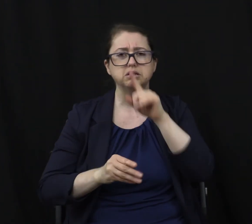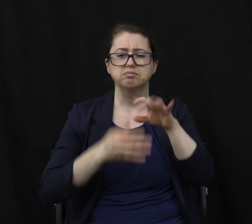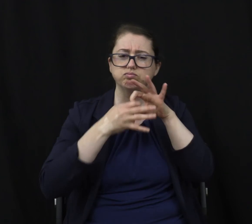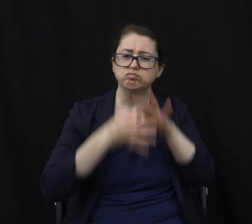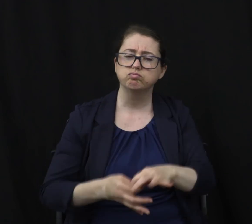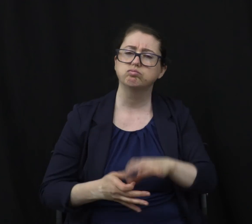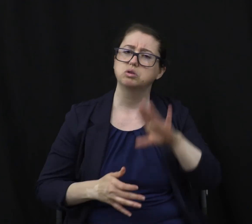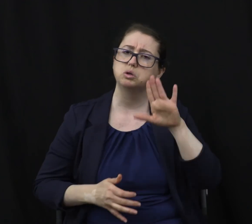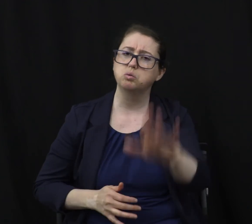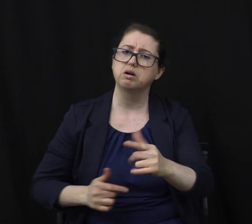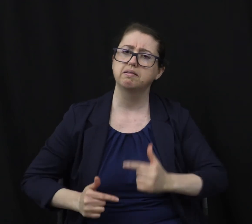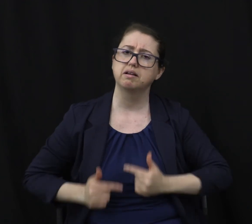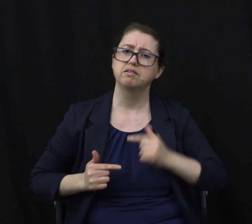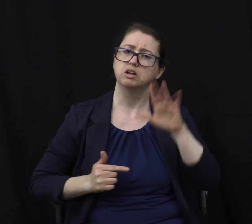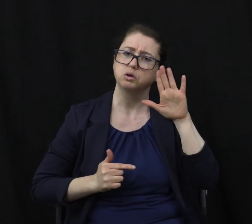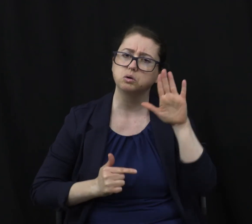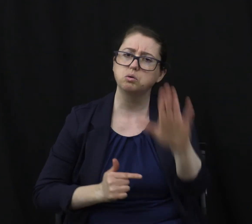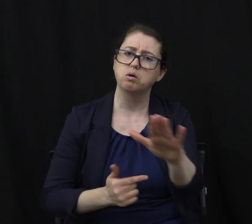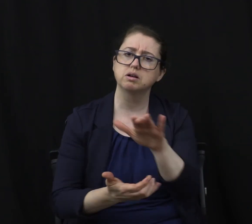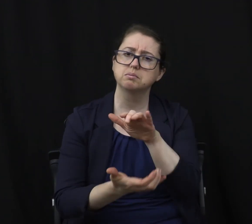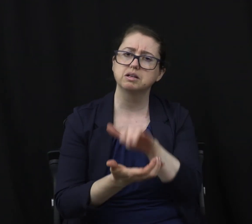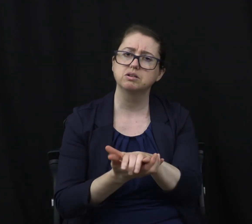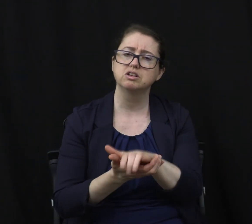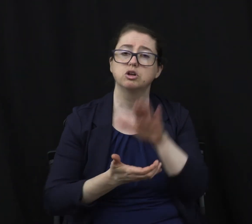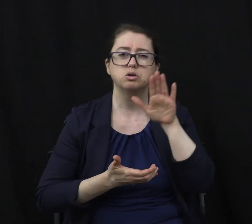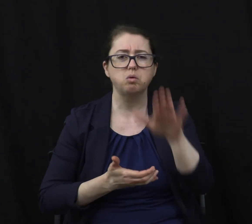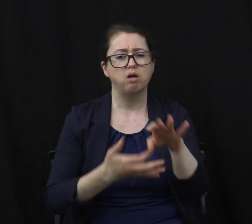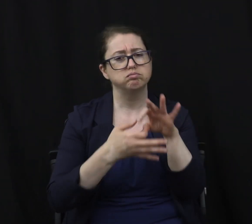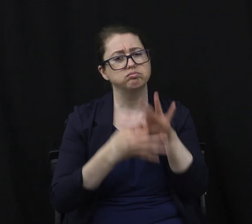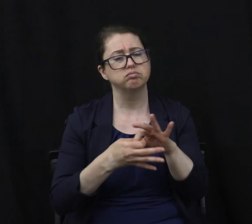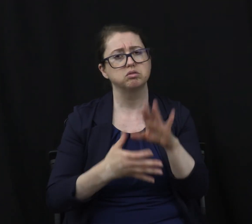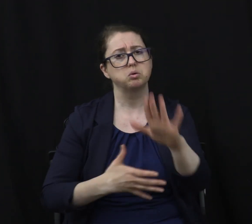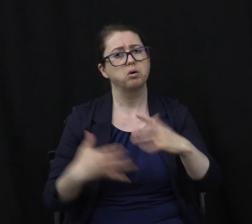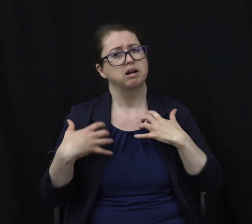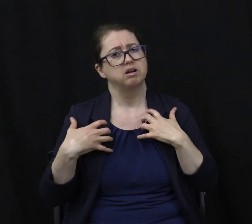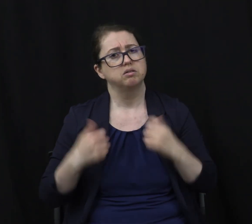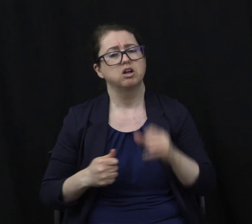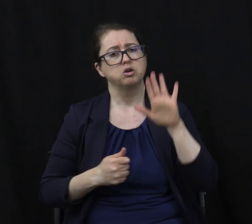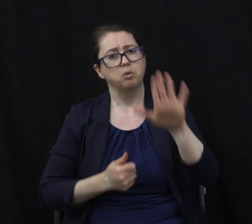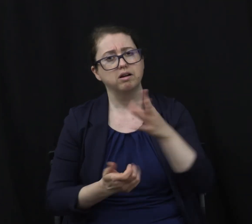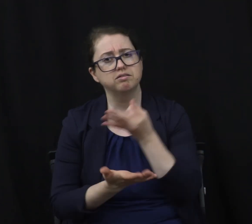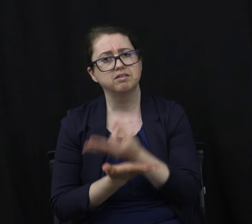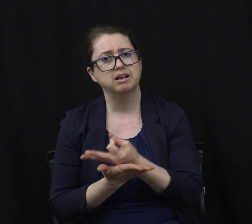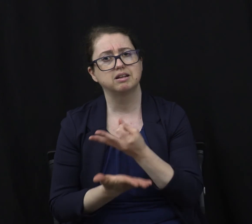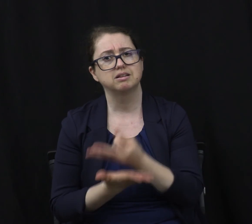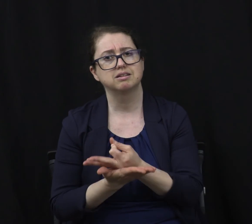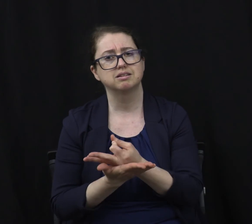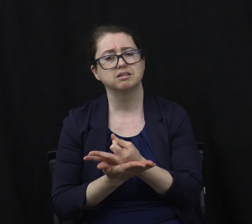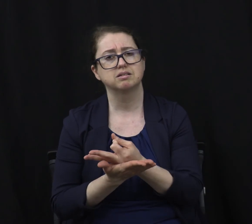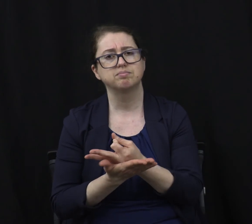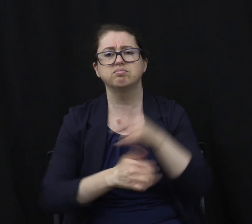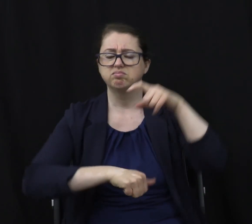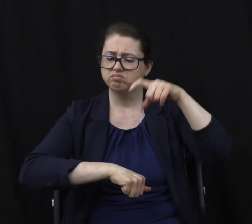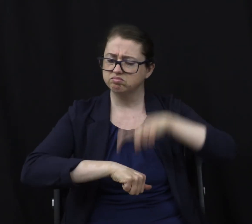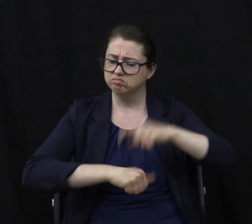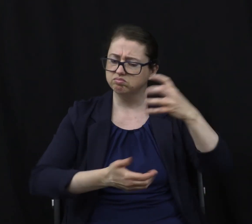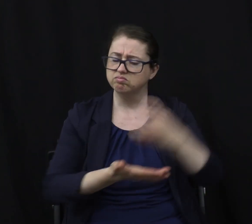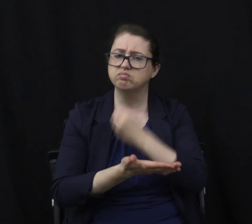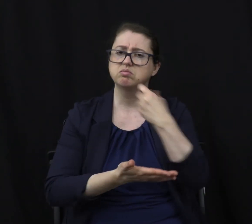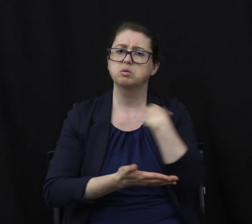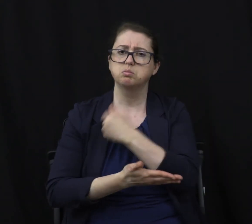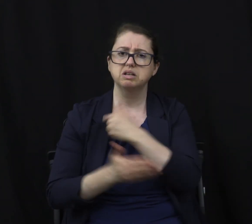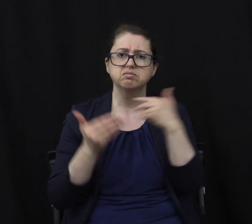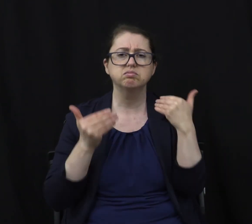your relationships, your health, and your finances. It's time that we start putting effort into our